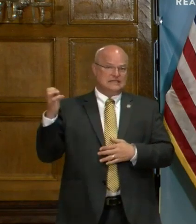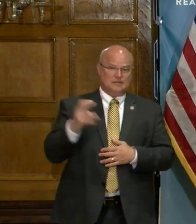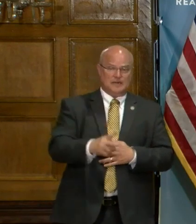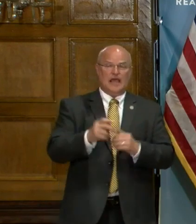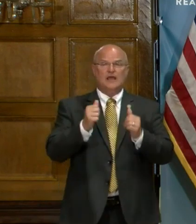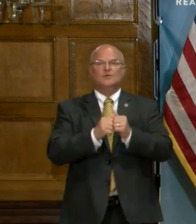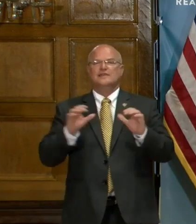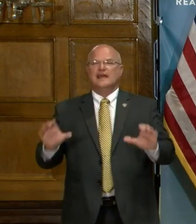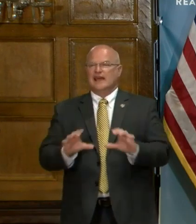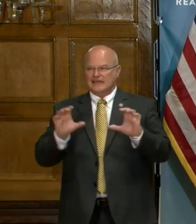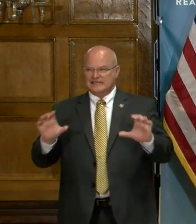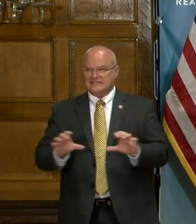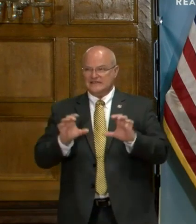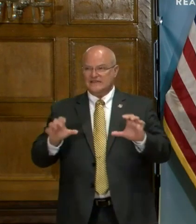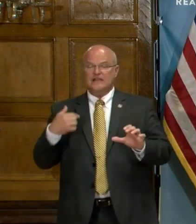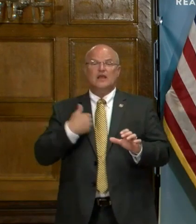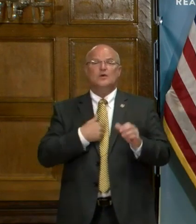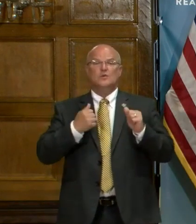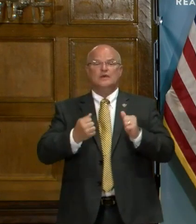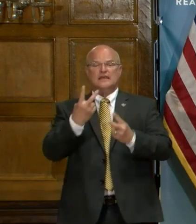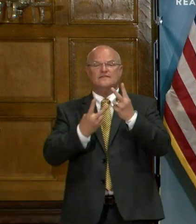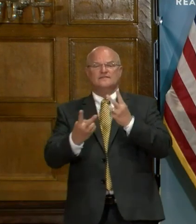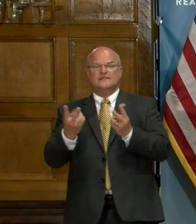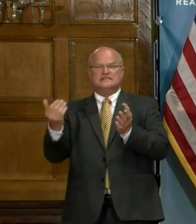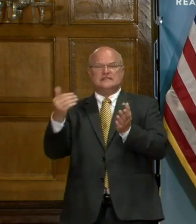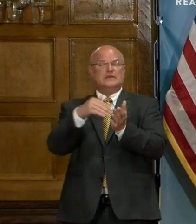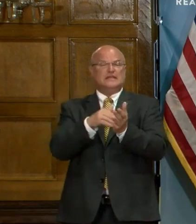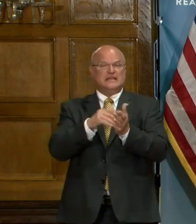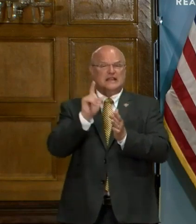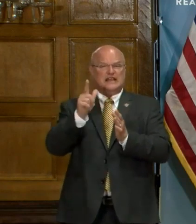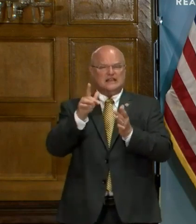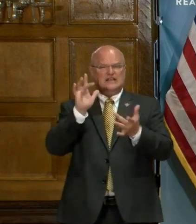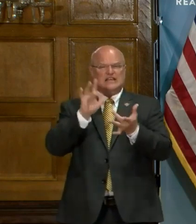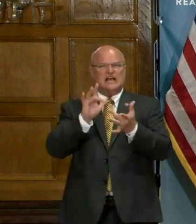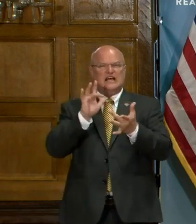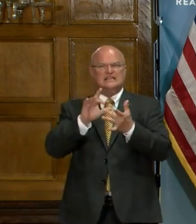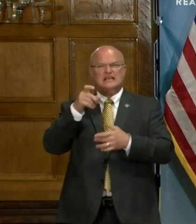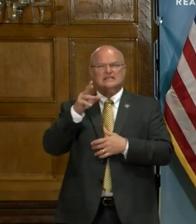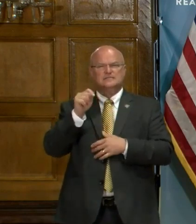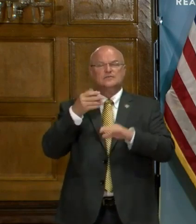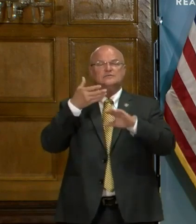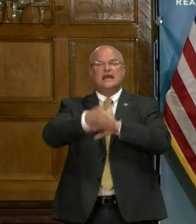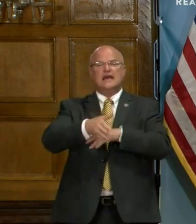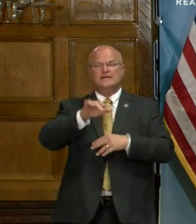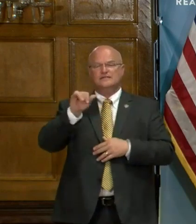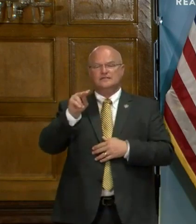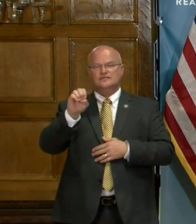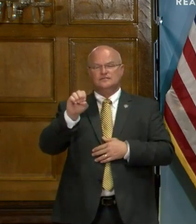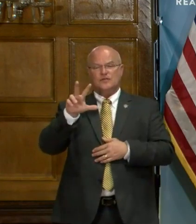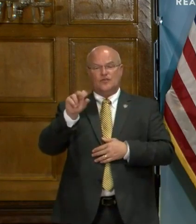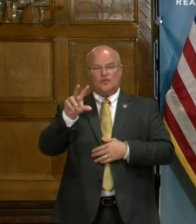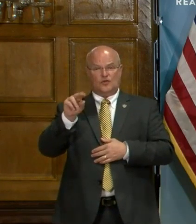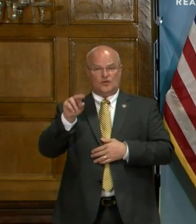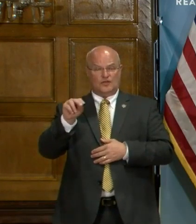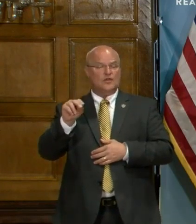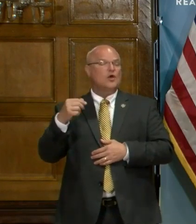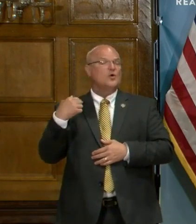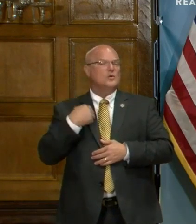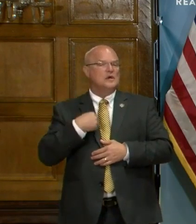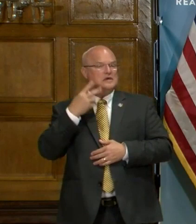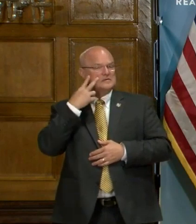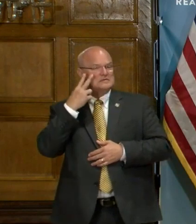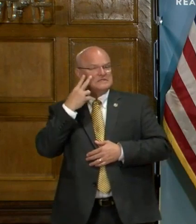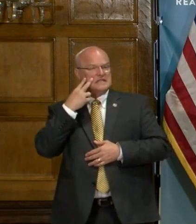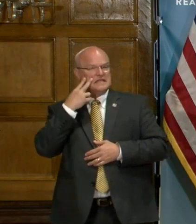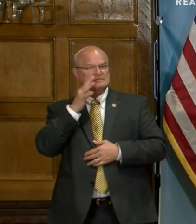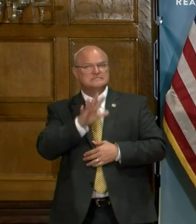back with activity, and we can revisit some of those contact sports after June 30th or before. We will see where we are